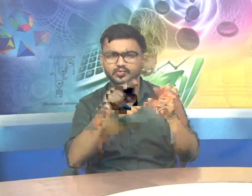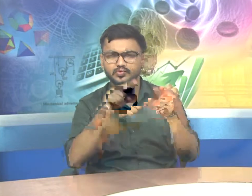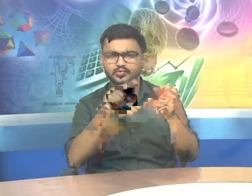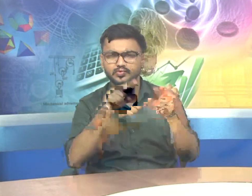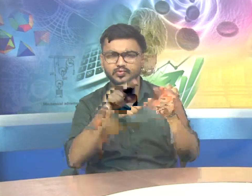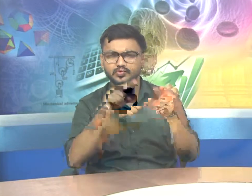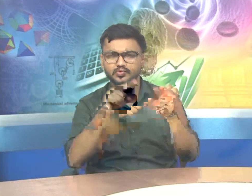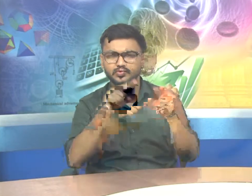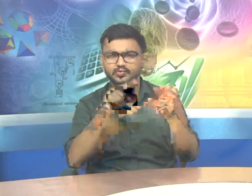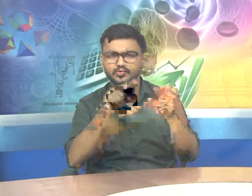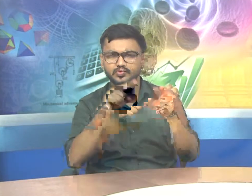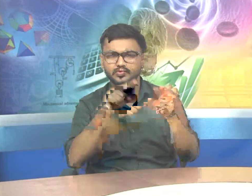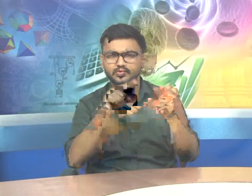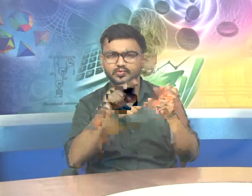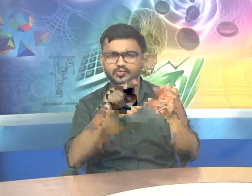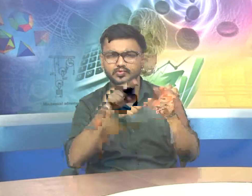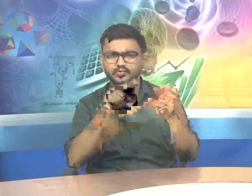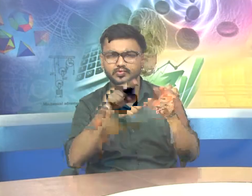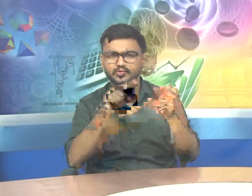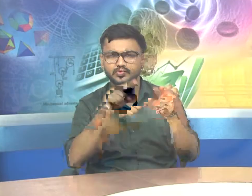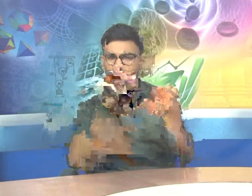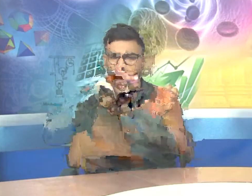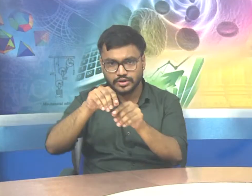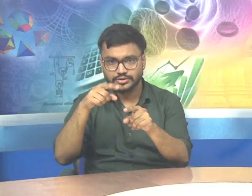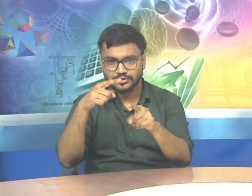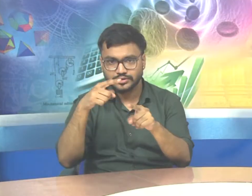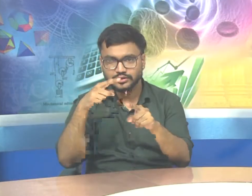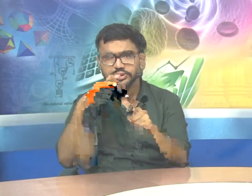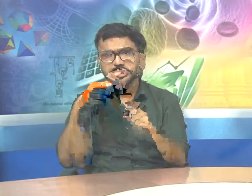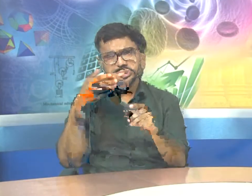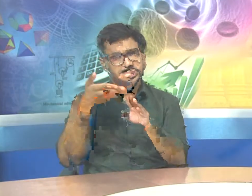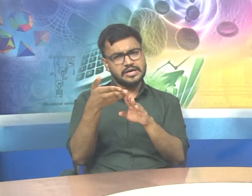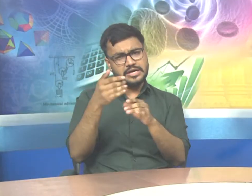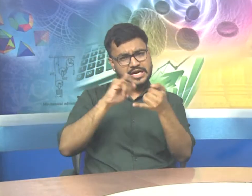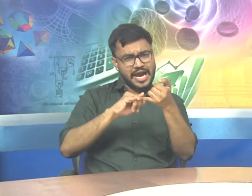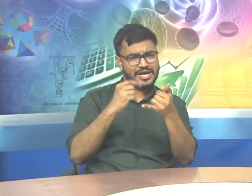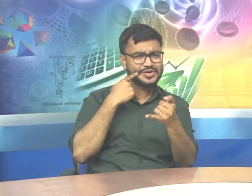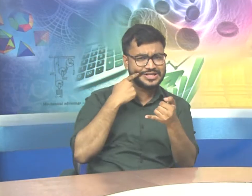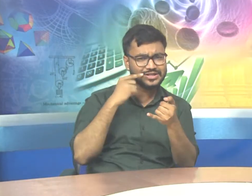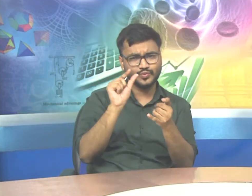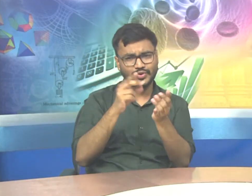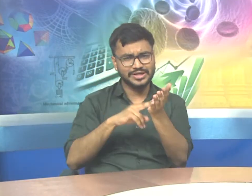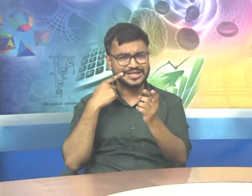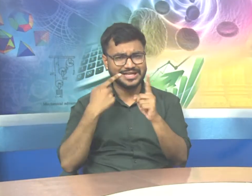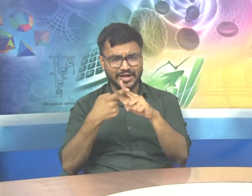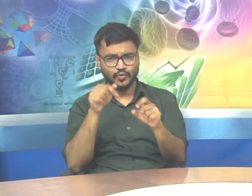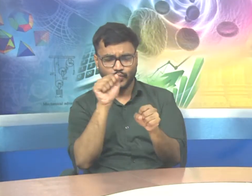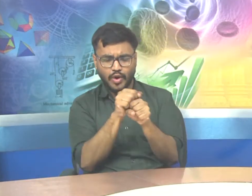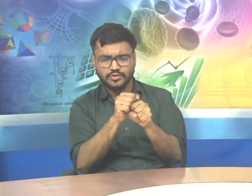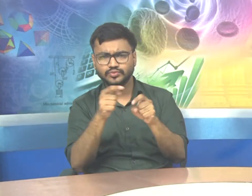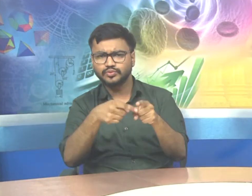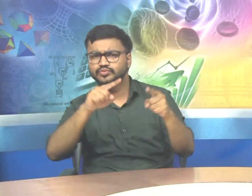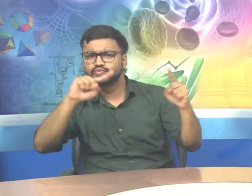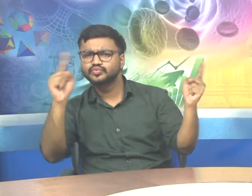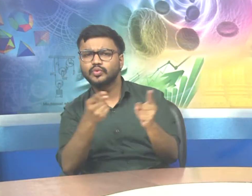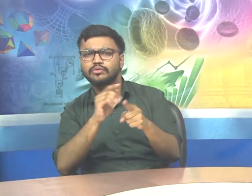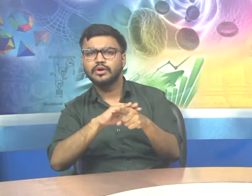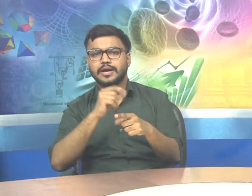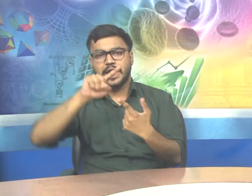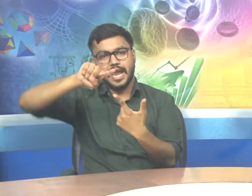which is work equals to force into displacement, and its SI unit